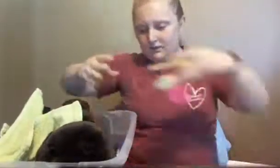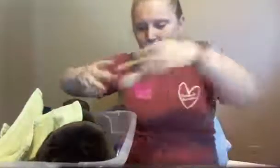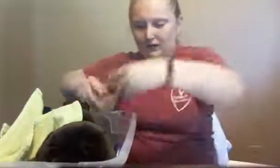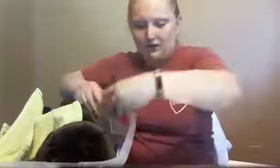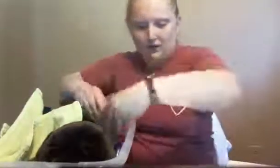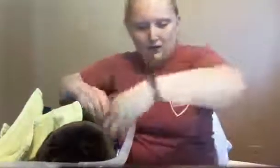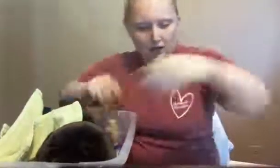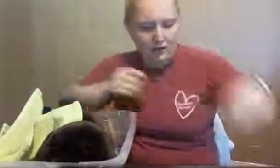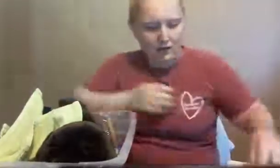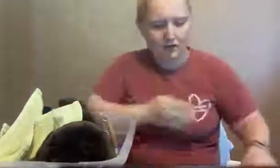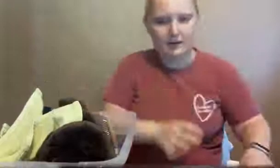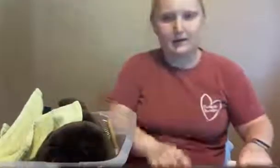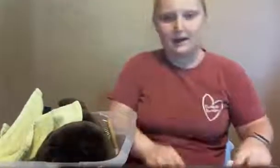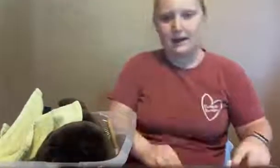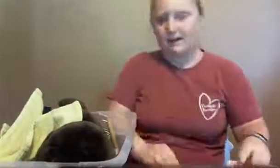so that they're all cleaned up.